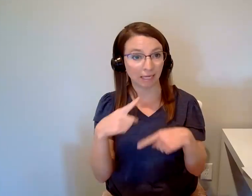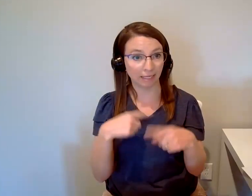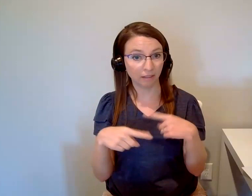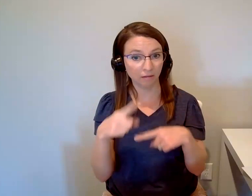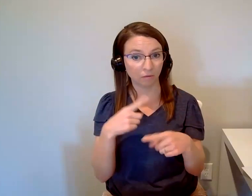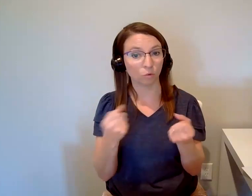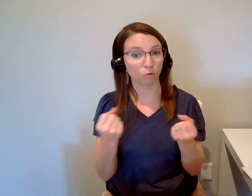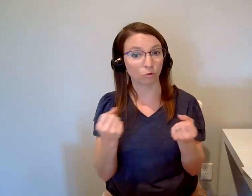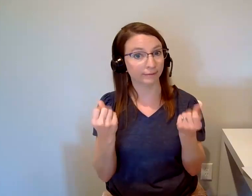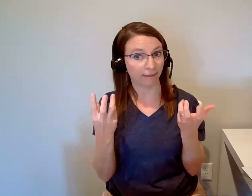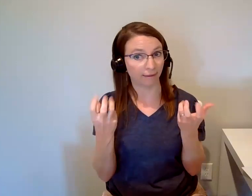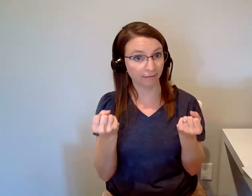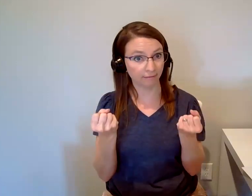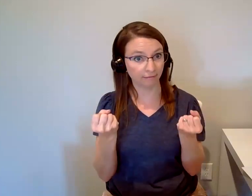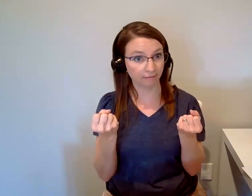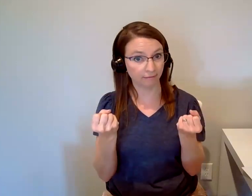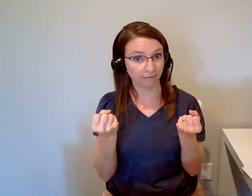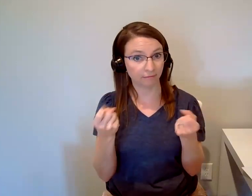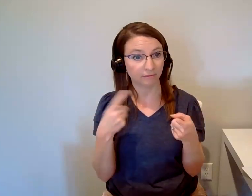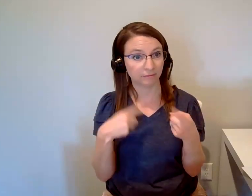sign or sign,